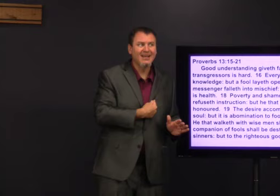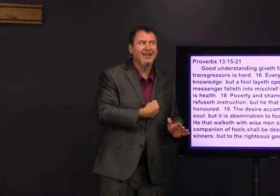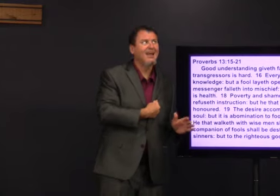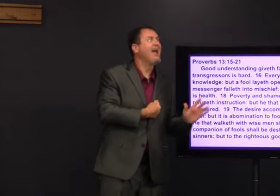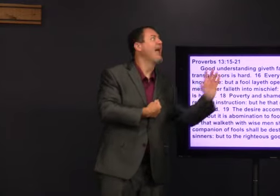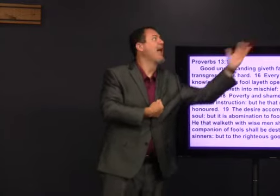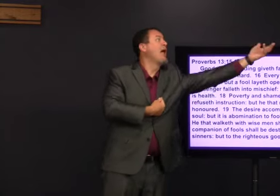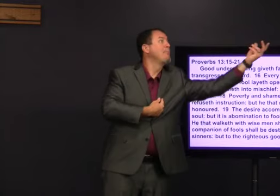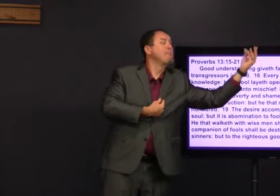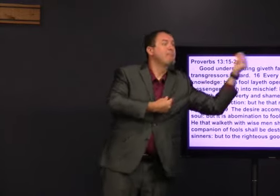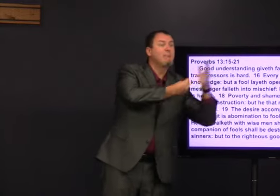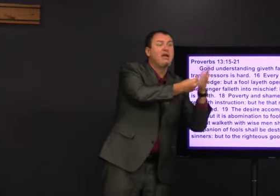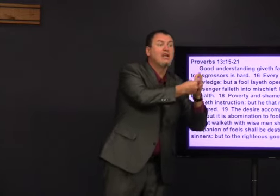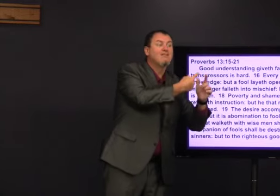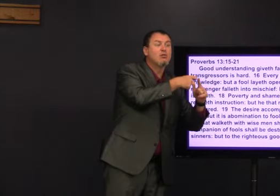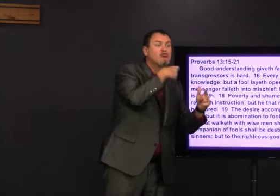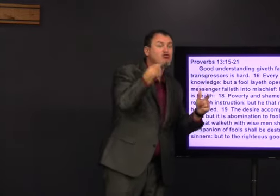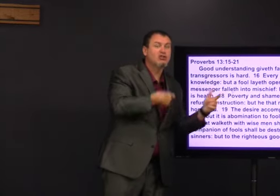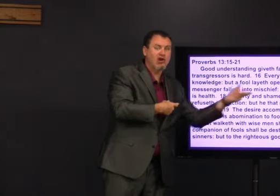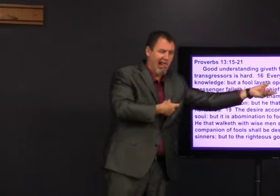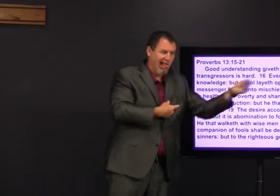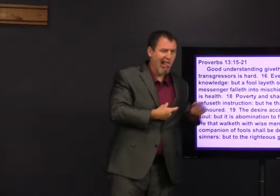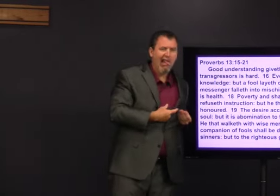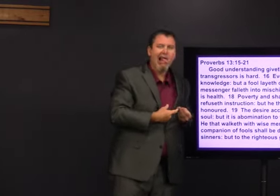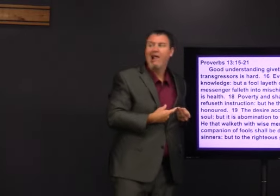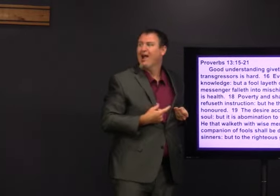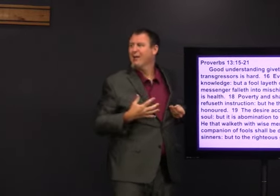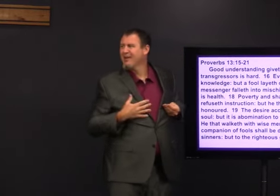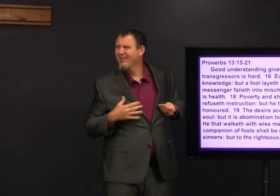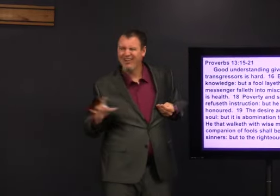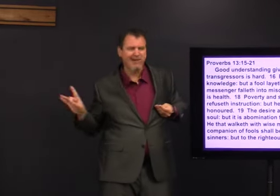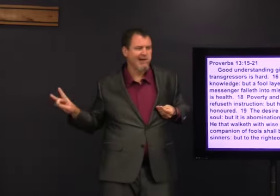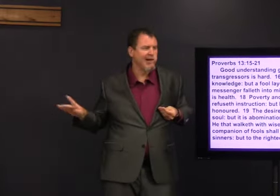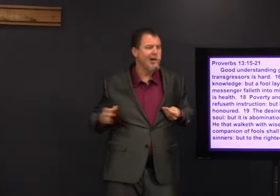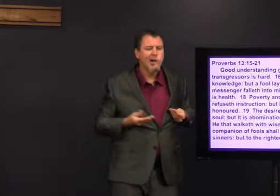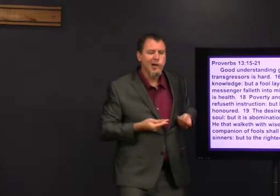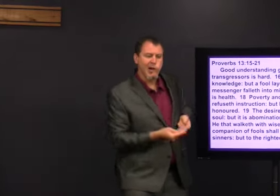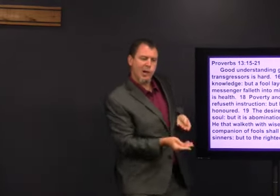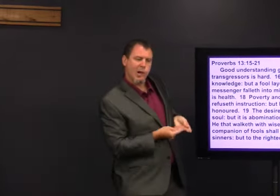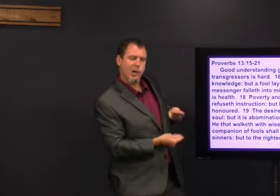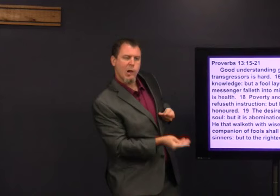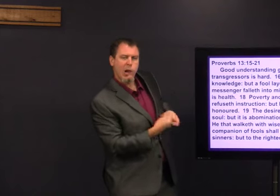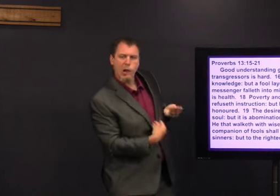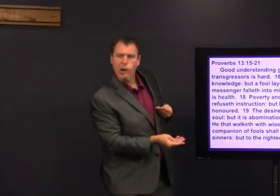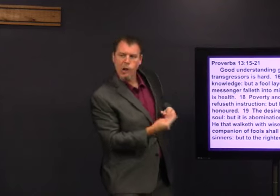you know, suppose Russia bribes me and I take a bribe from Russia,